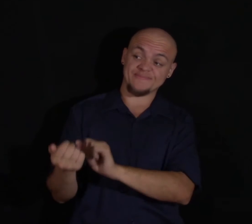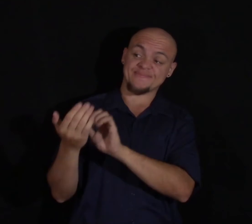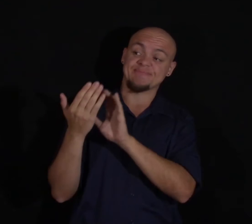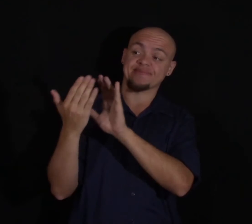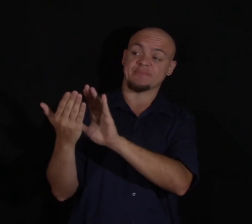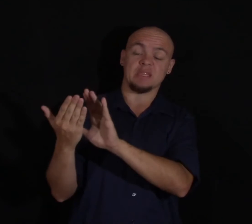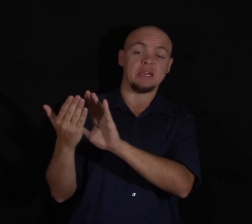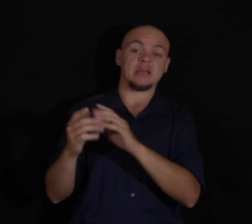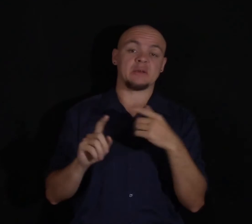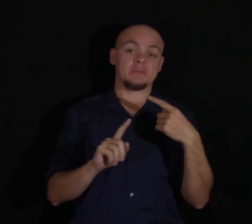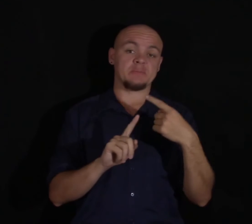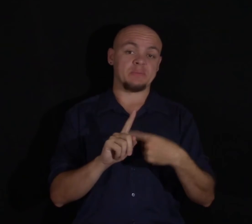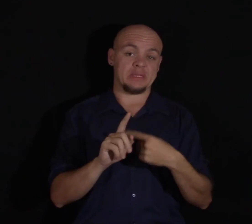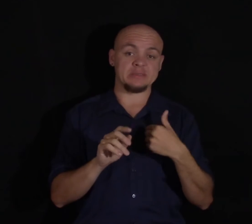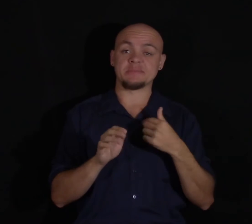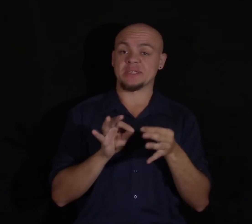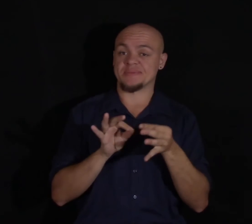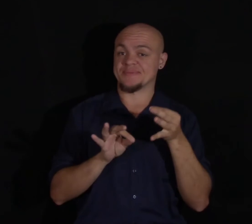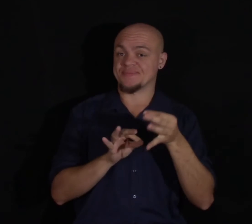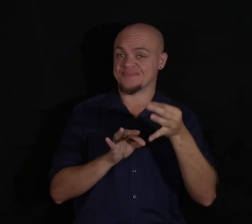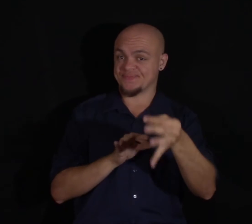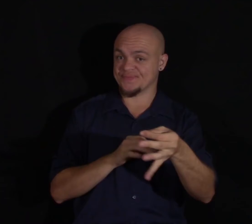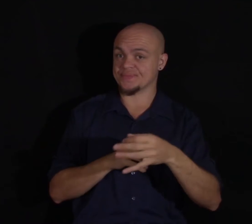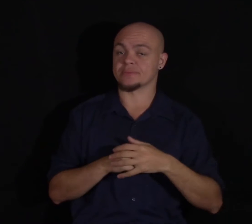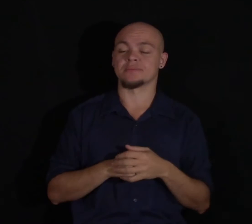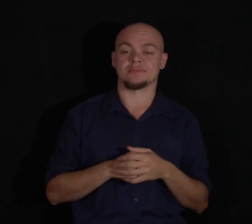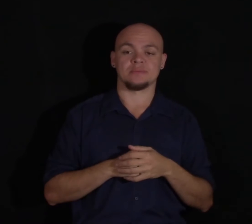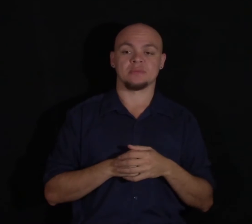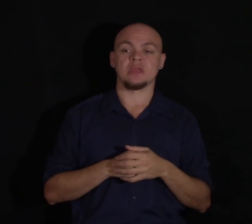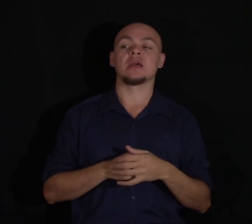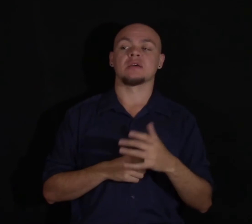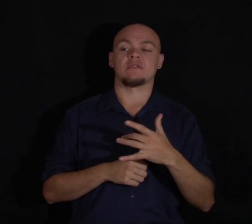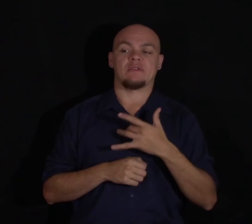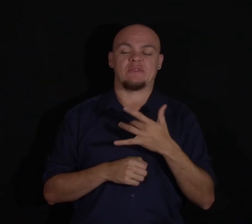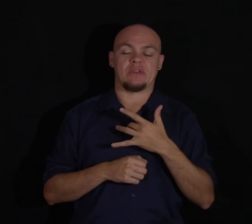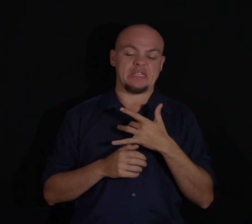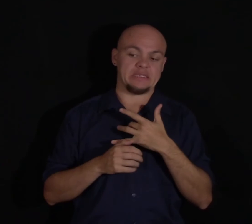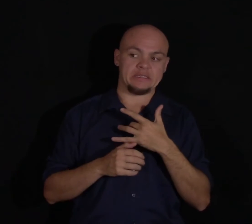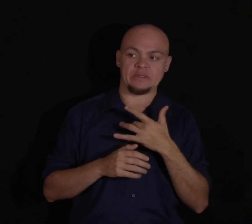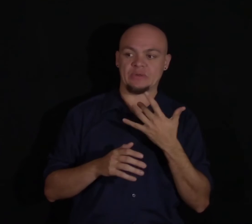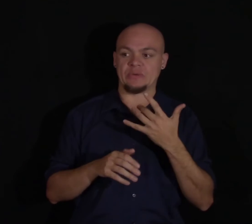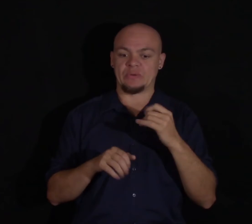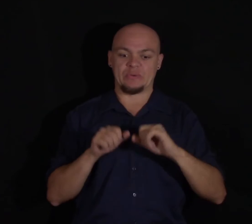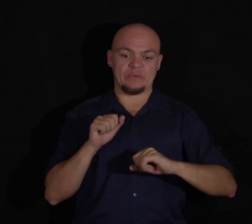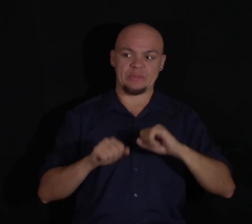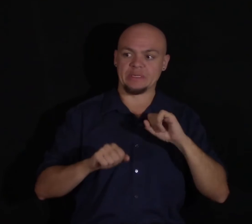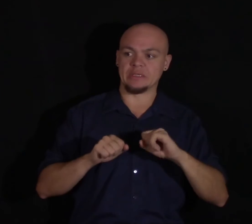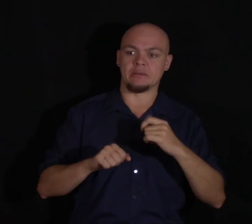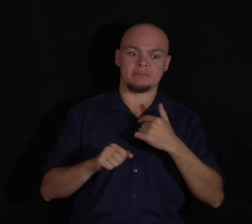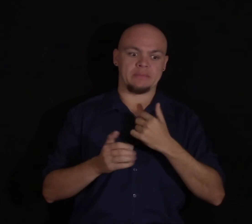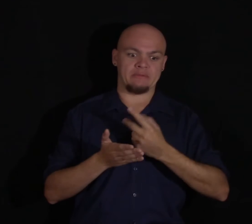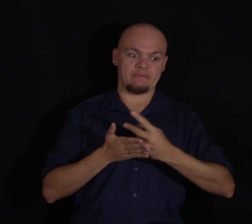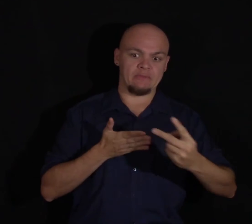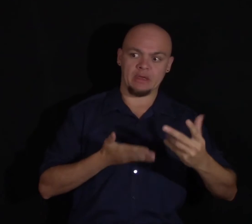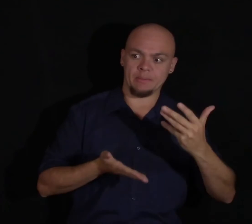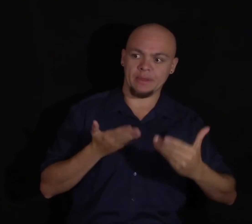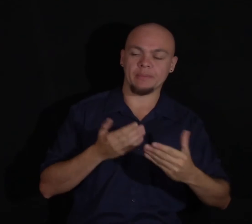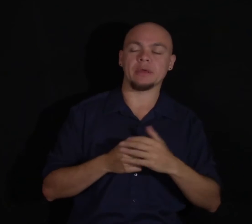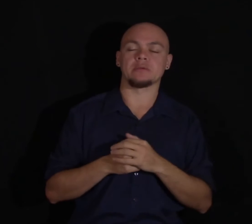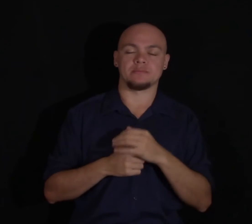success inspired me with a dread lest I should fail. Besides, I found that my